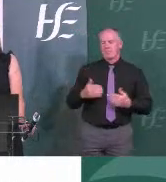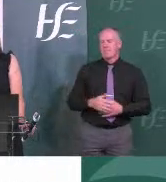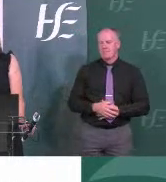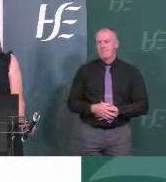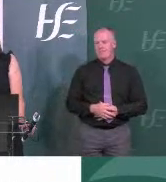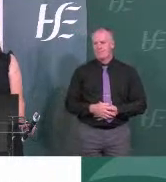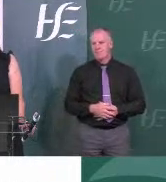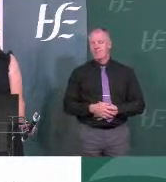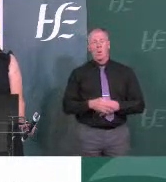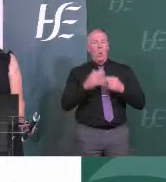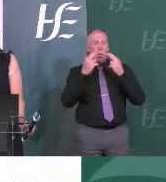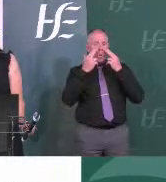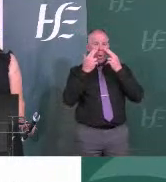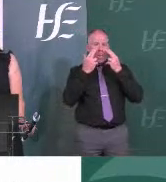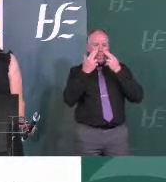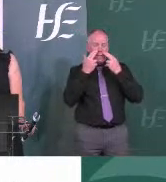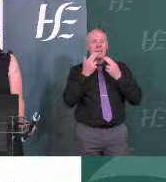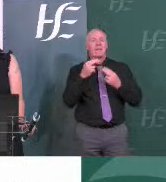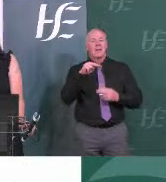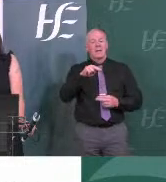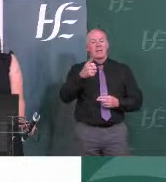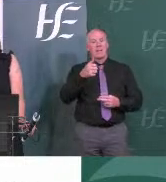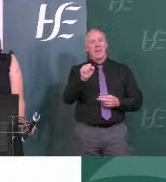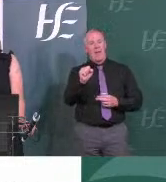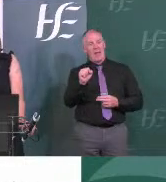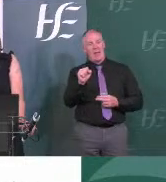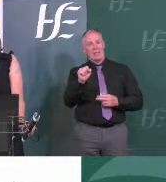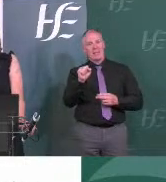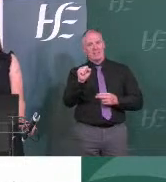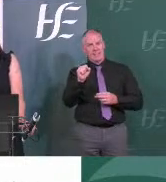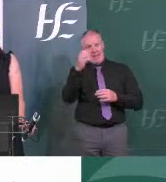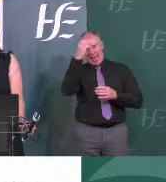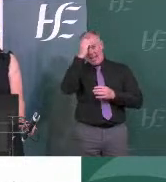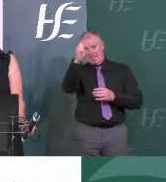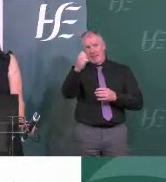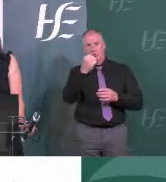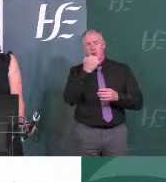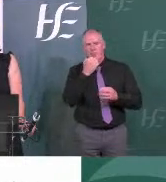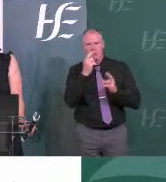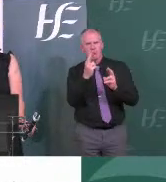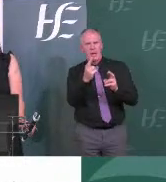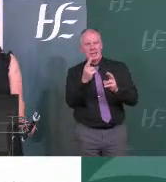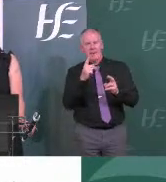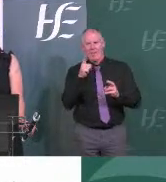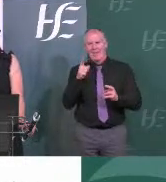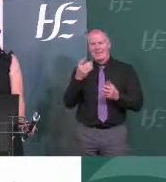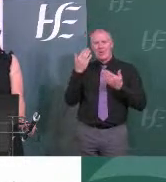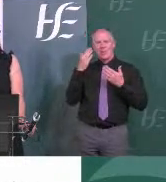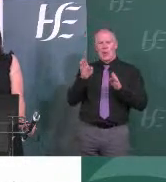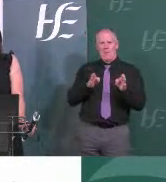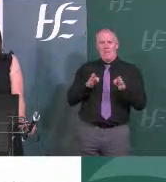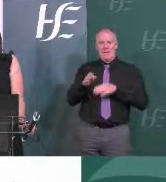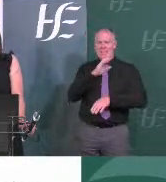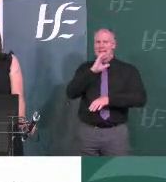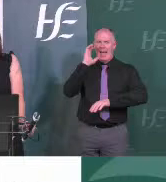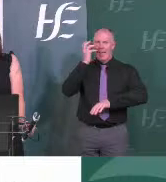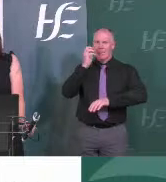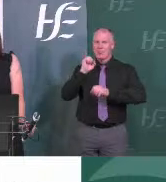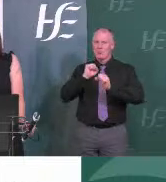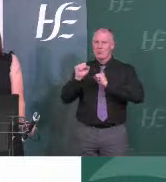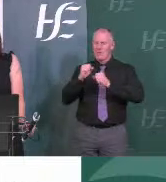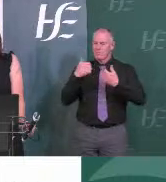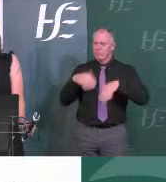us. Generally speaking, our NAS projections are very accurate. So this indicates how busy the ambulance service is as